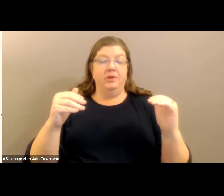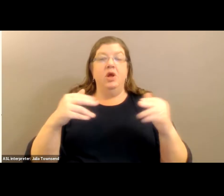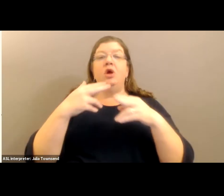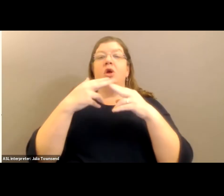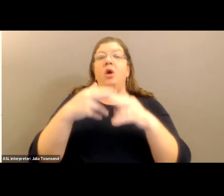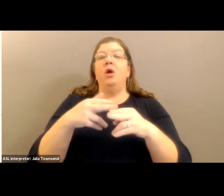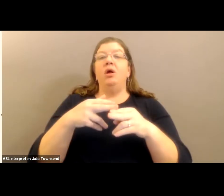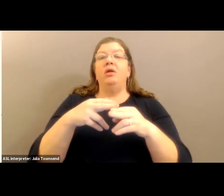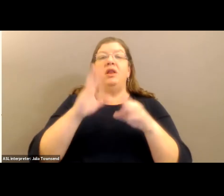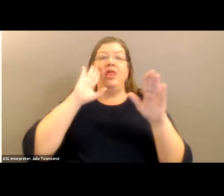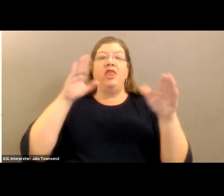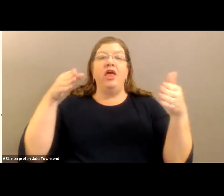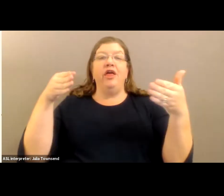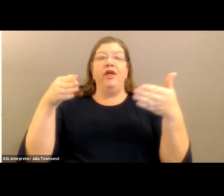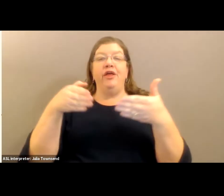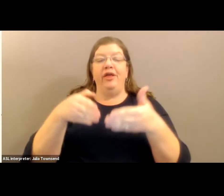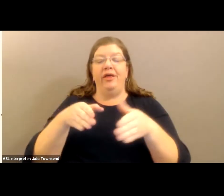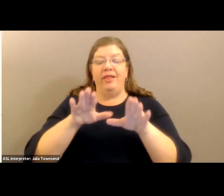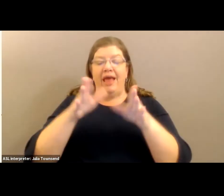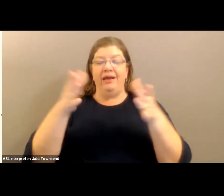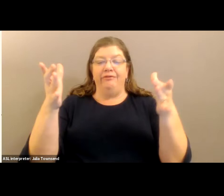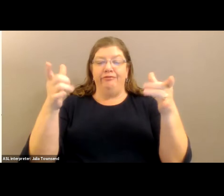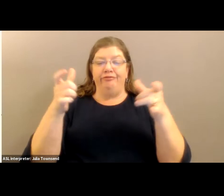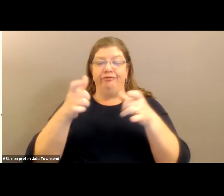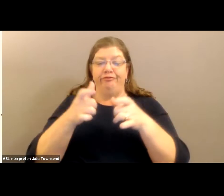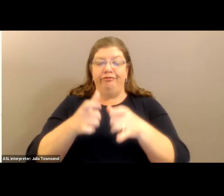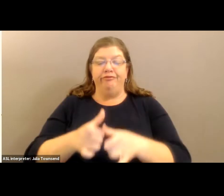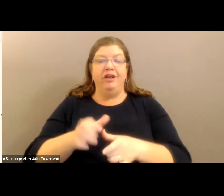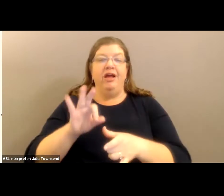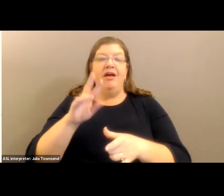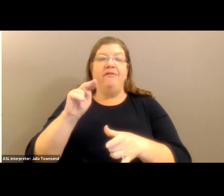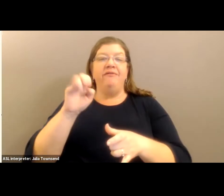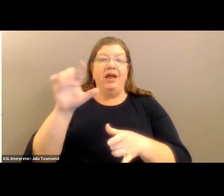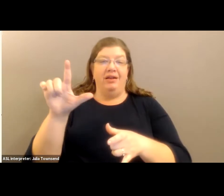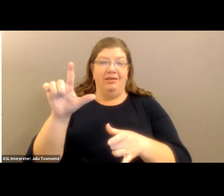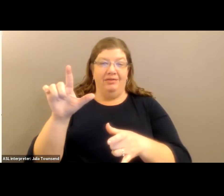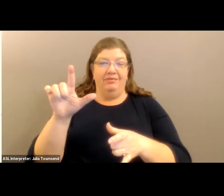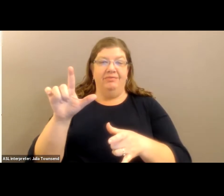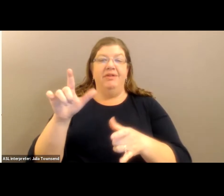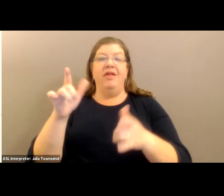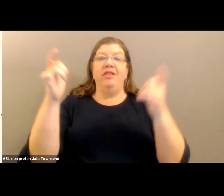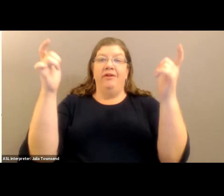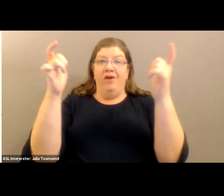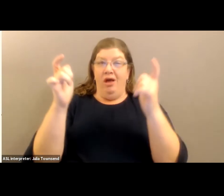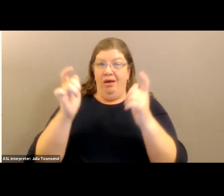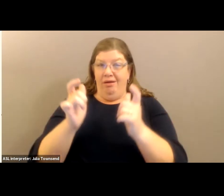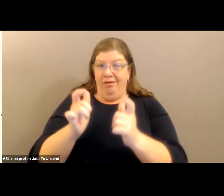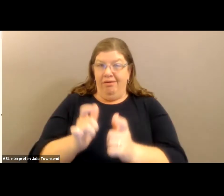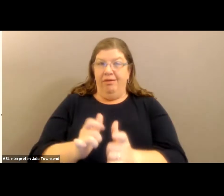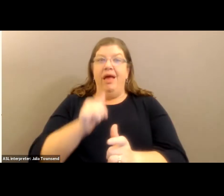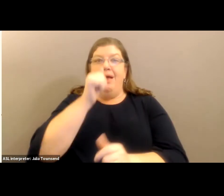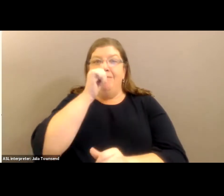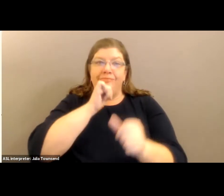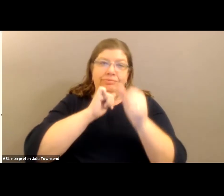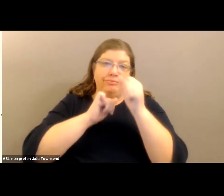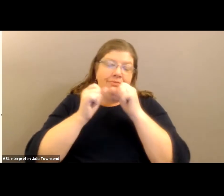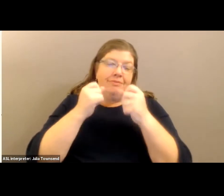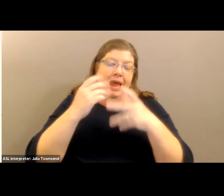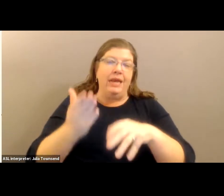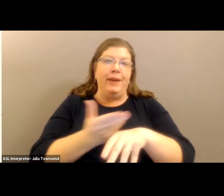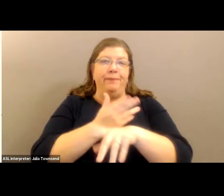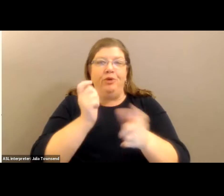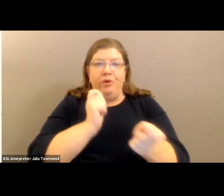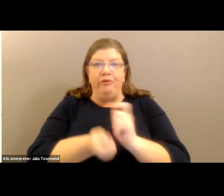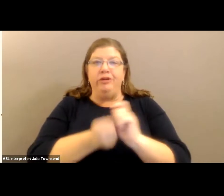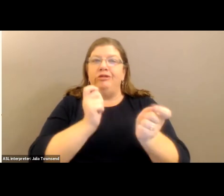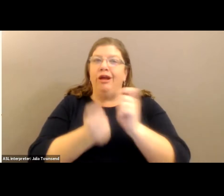the funnel. And the funnel has endured all of our improvements and changes